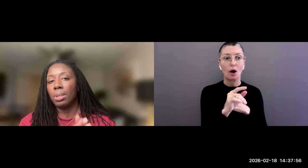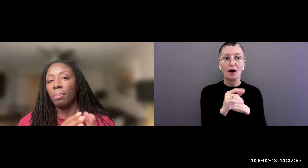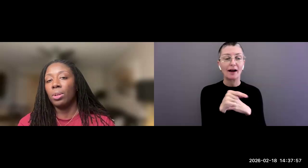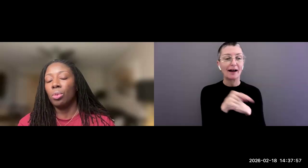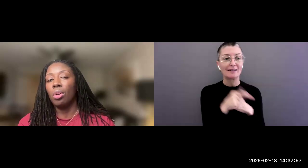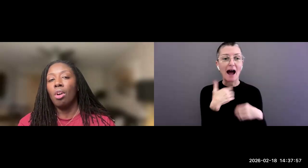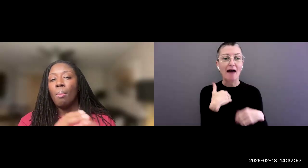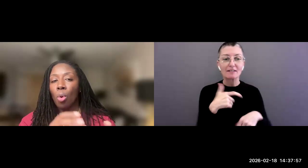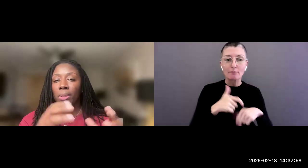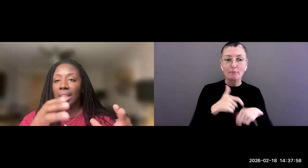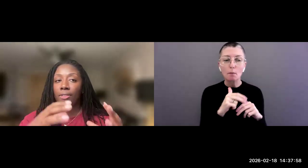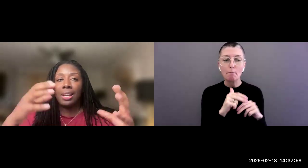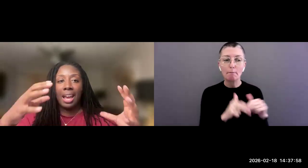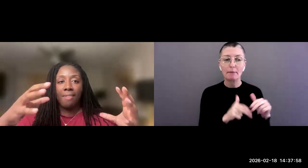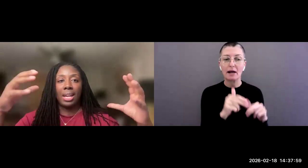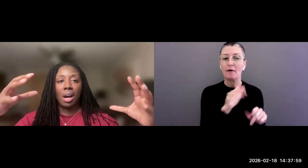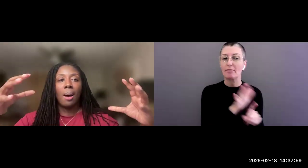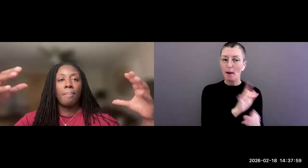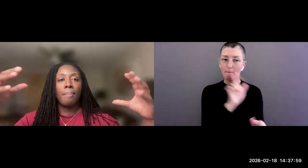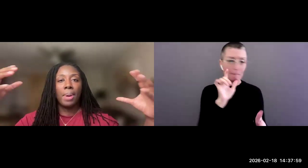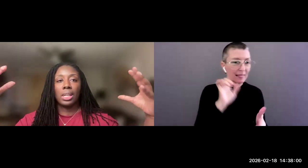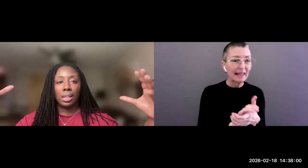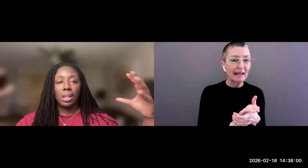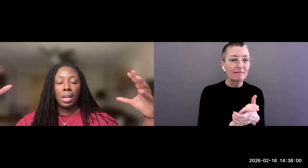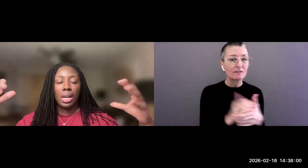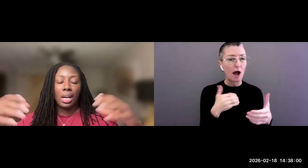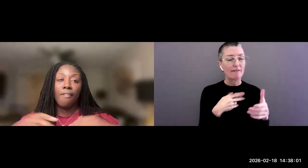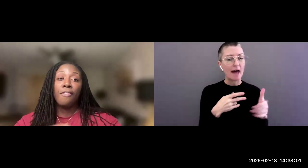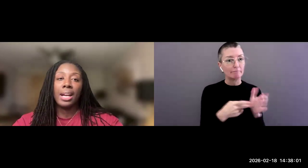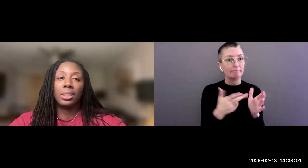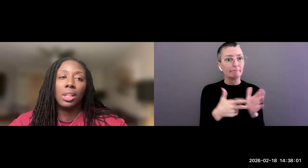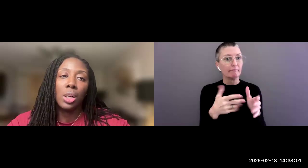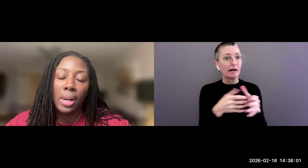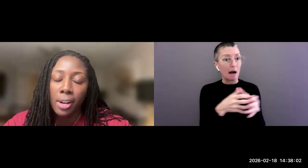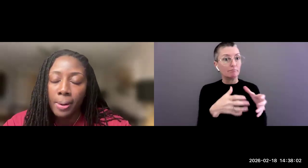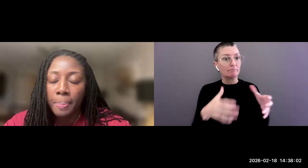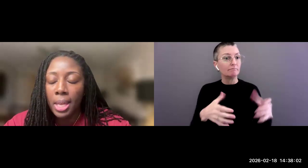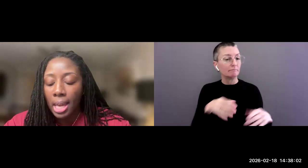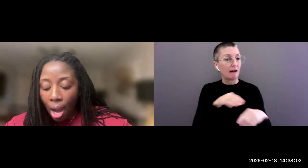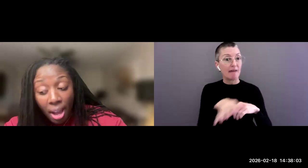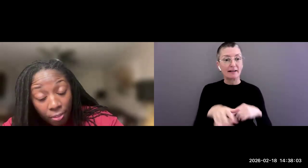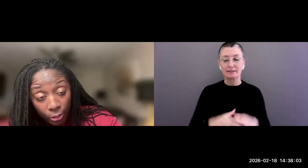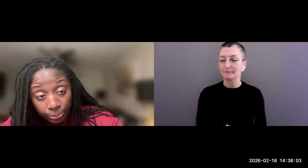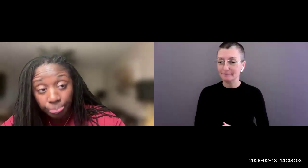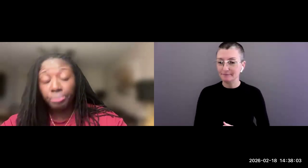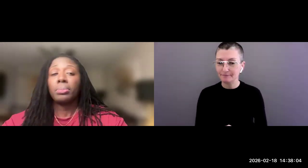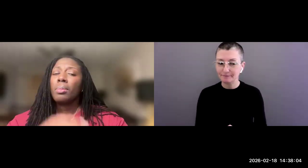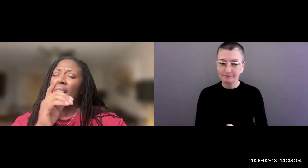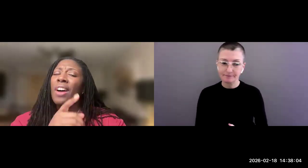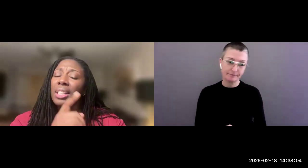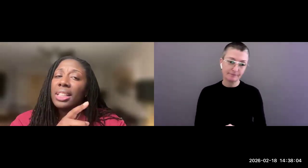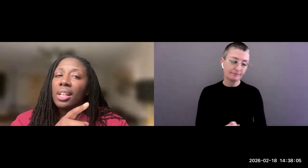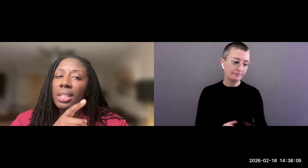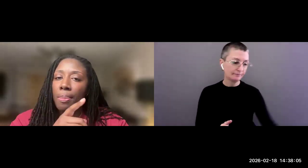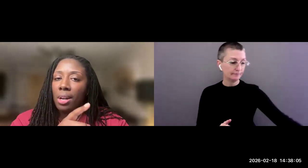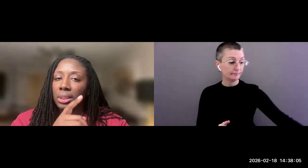the time to build more belief and have that compounding effect going on. However,